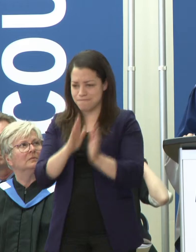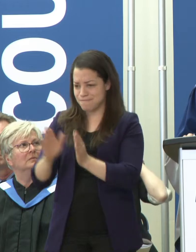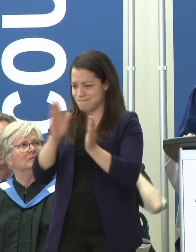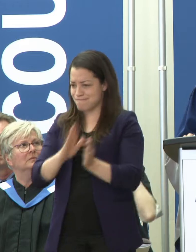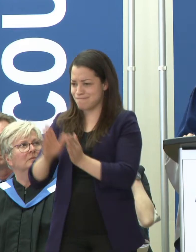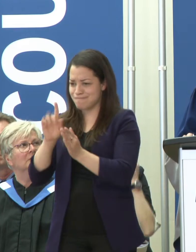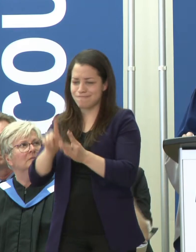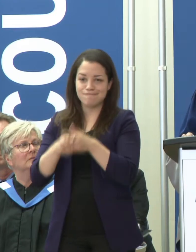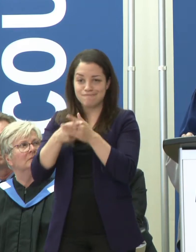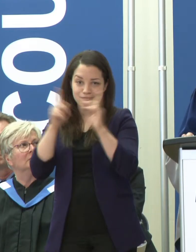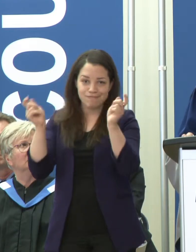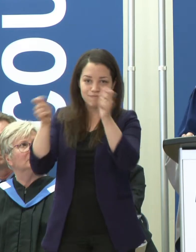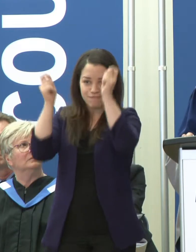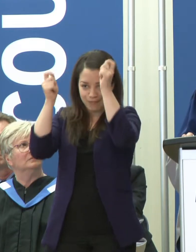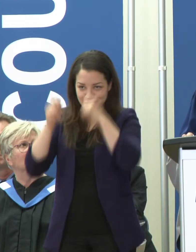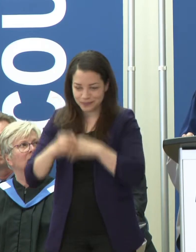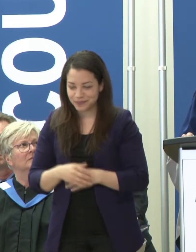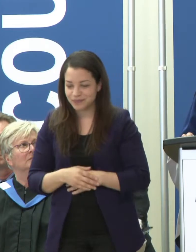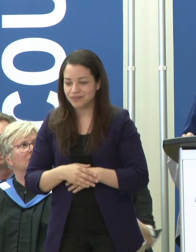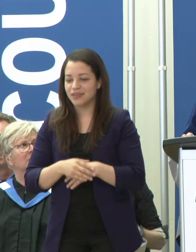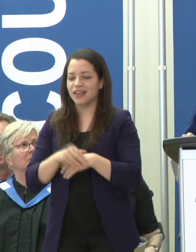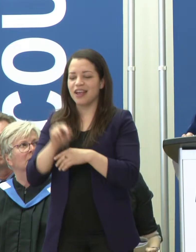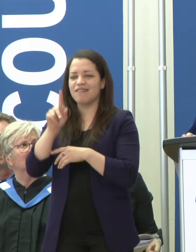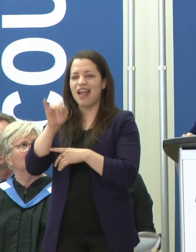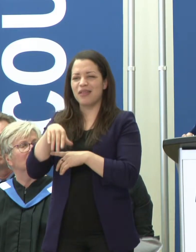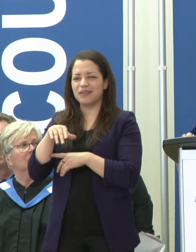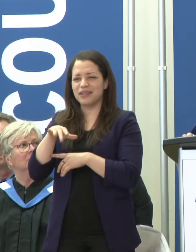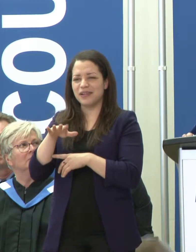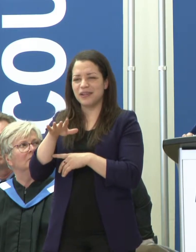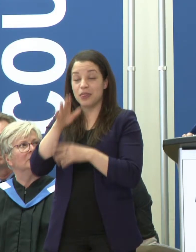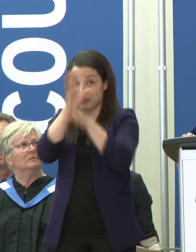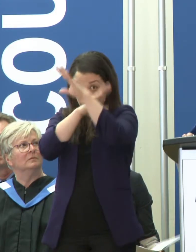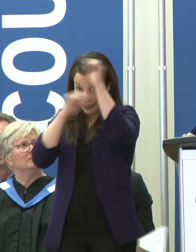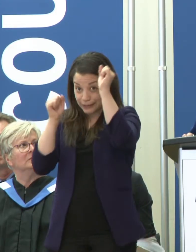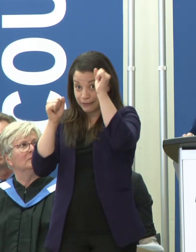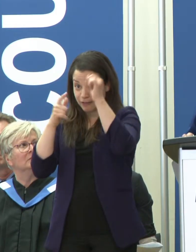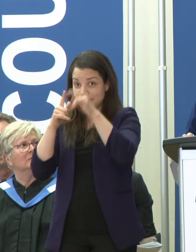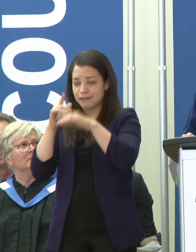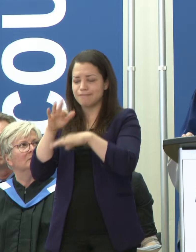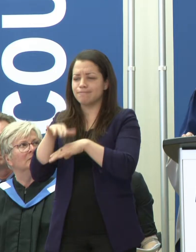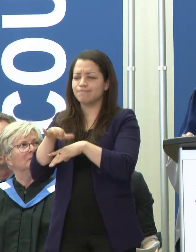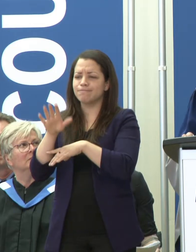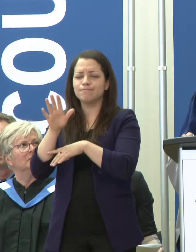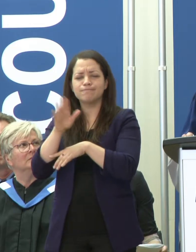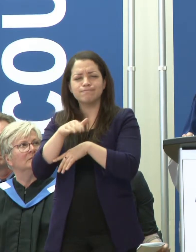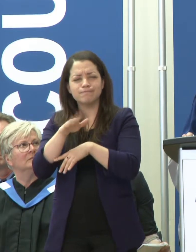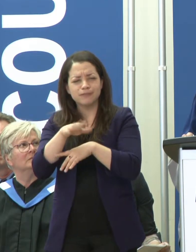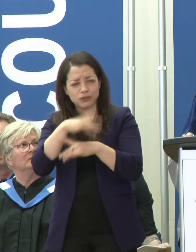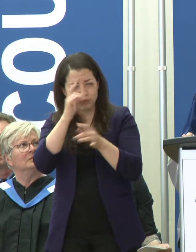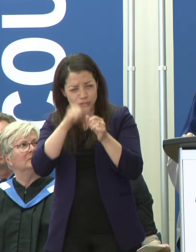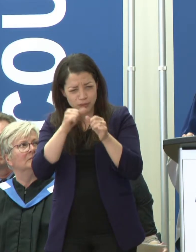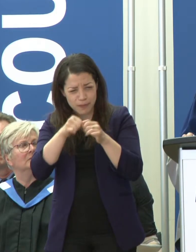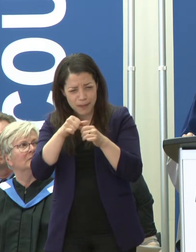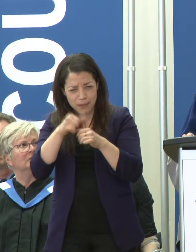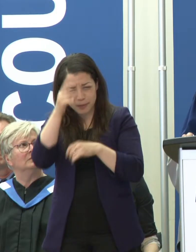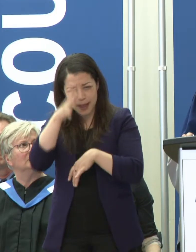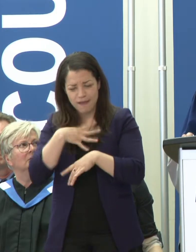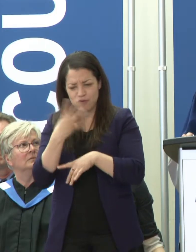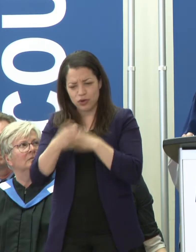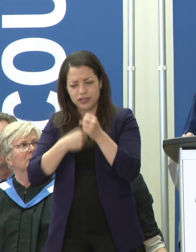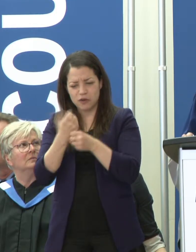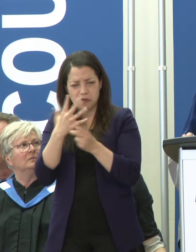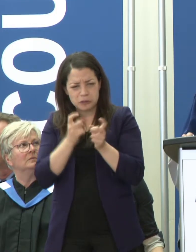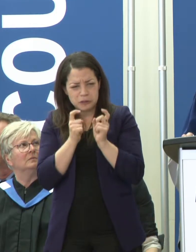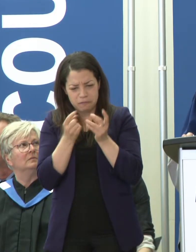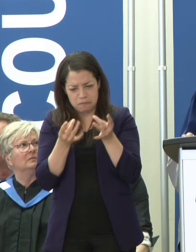her, "Do you remember that gentleman that 4 years ago gave me that little military patch? I want to go see if we